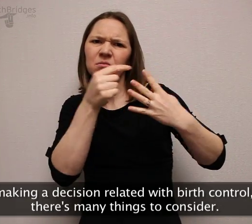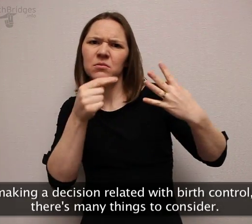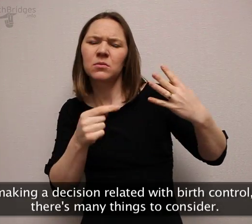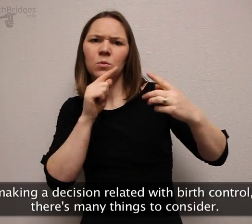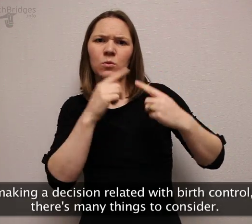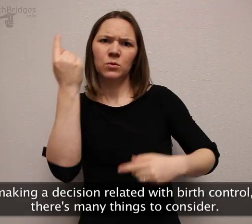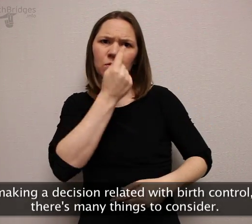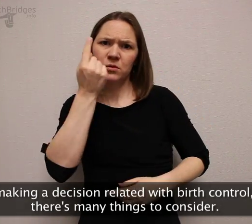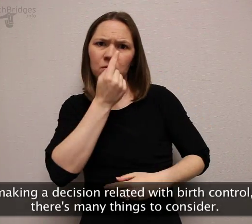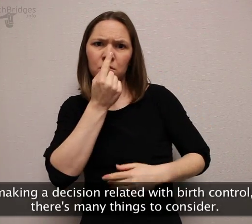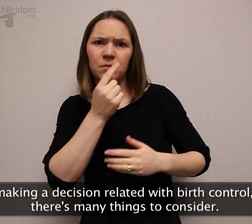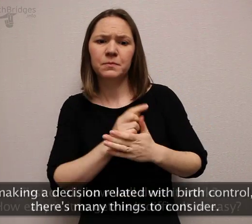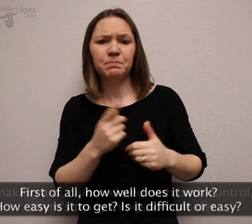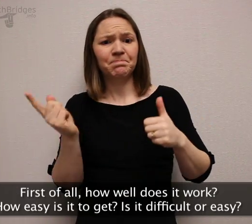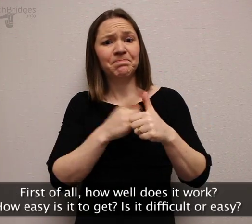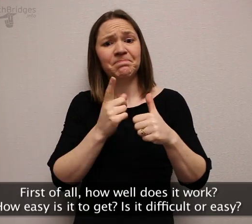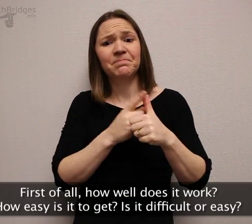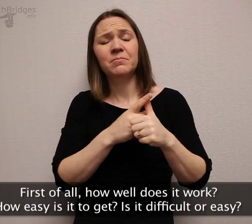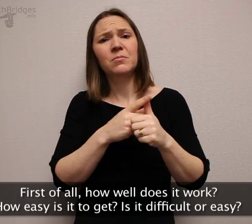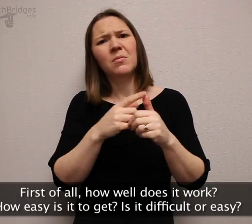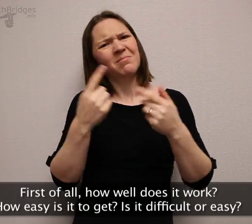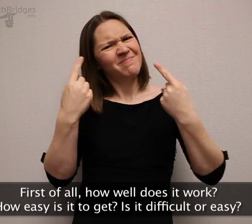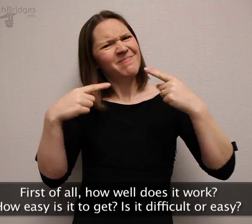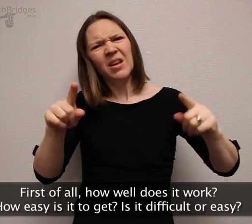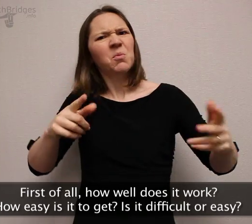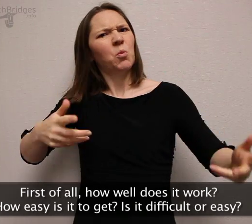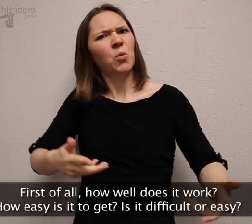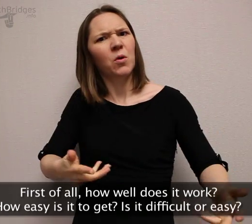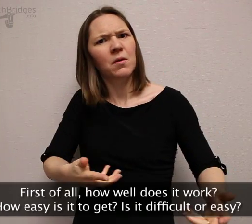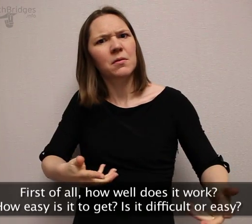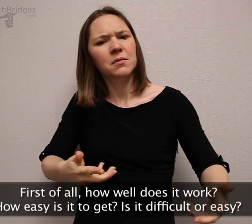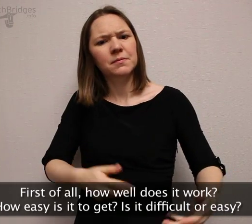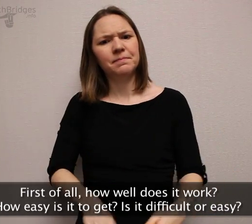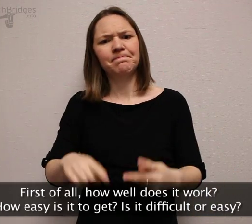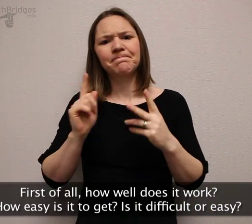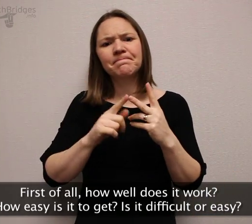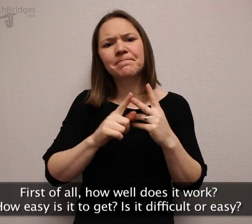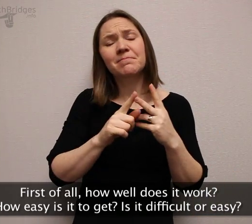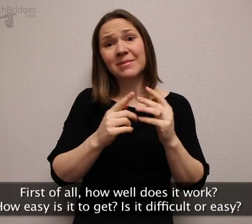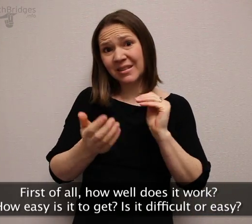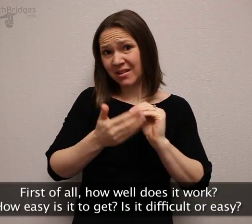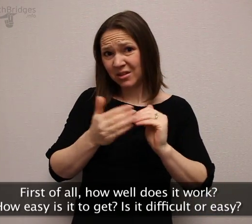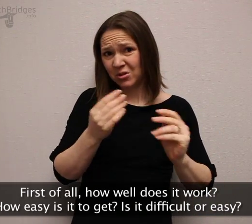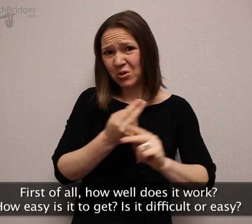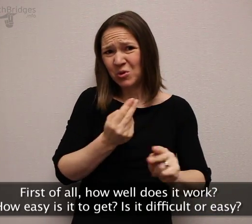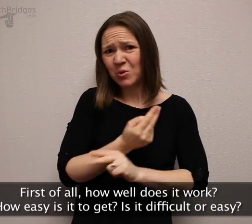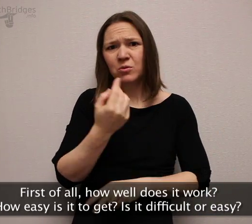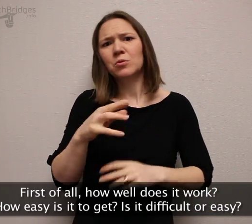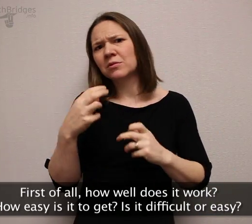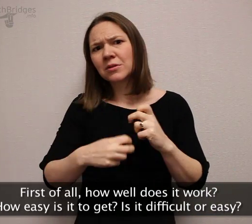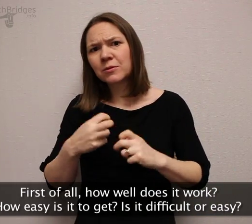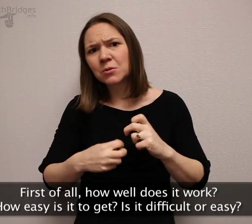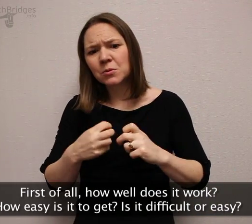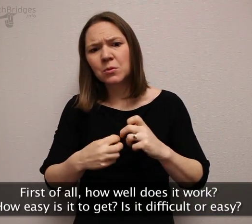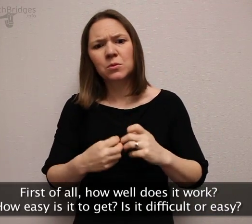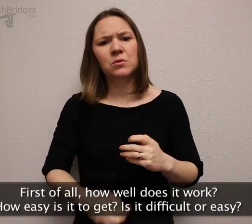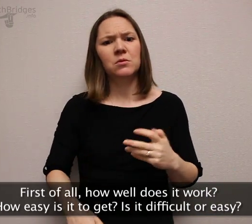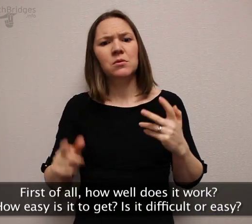many things to consider. First of all, how well does it work? How easy is it to get? Is it difficult or